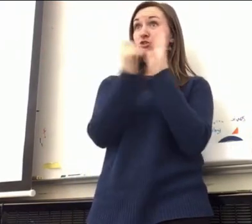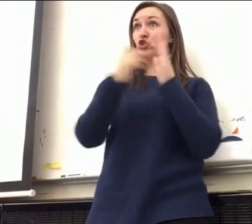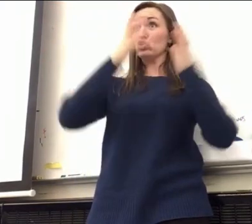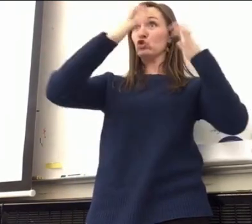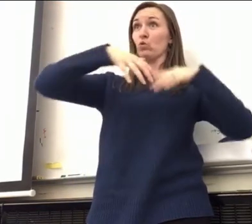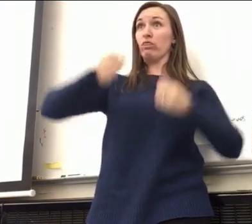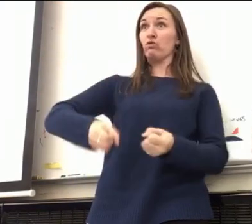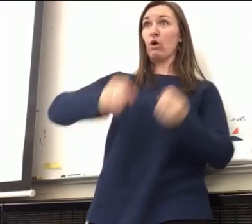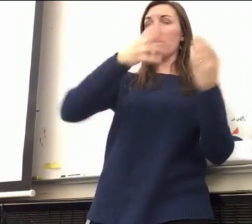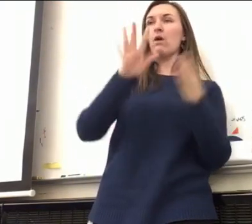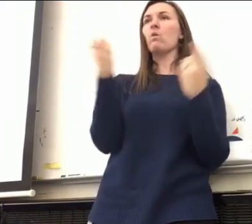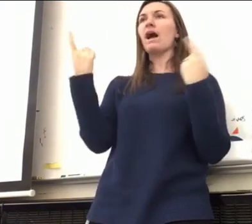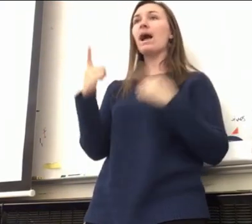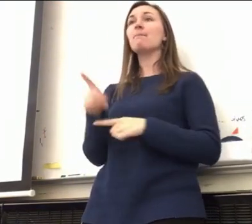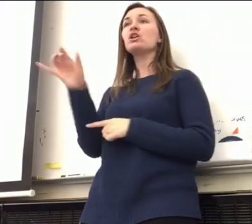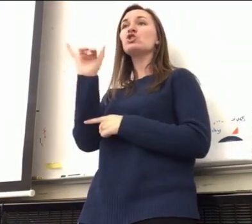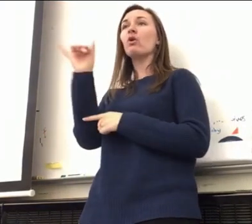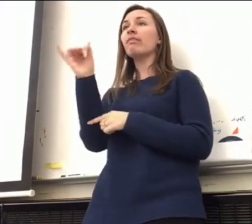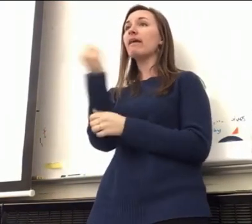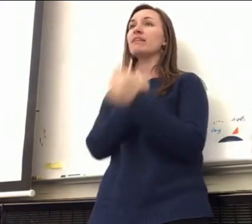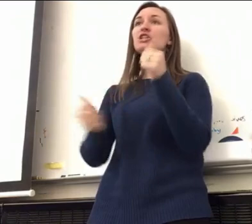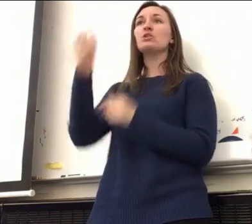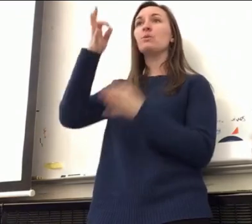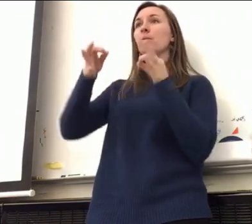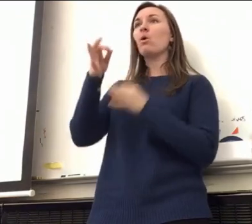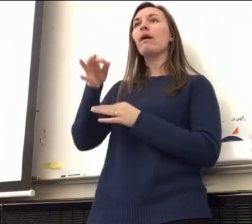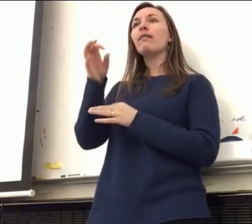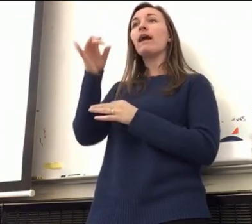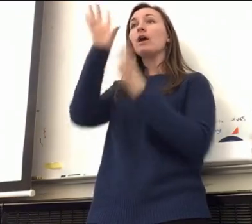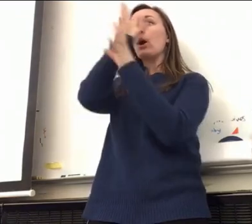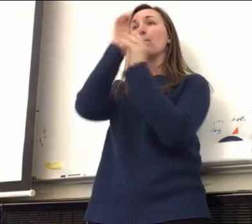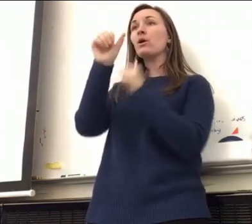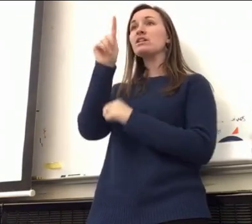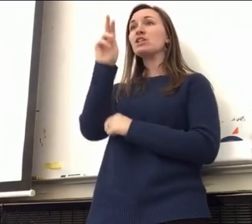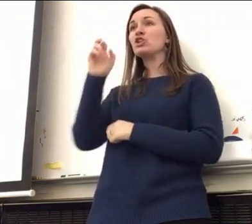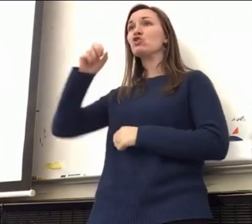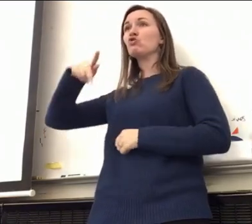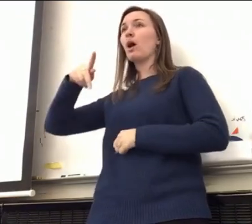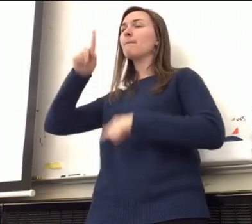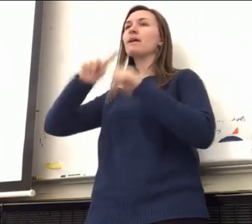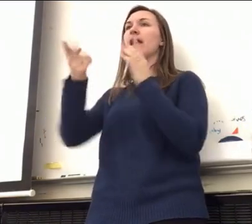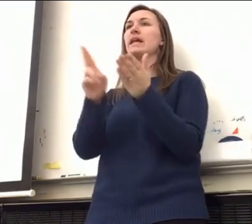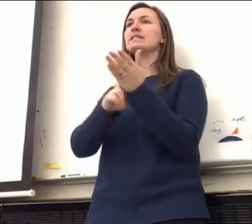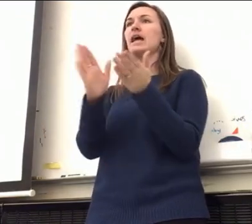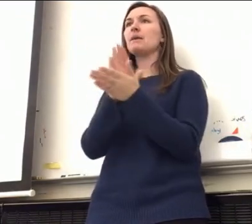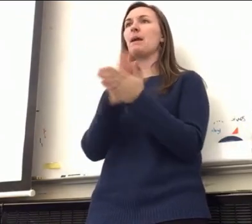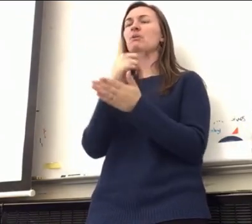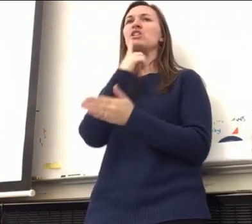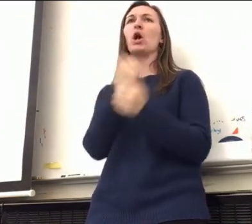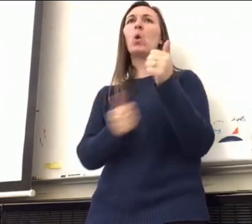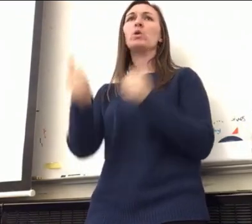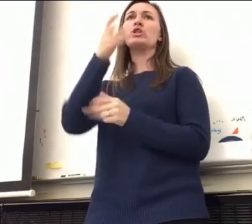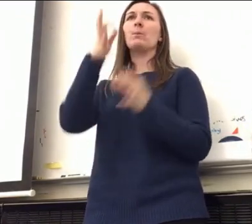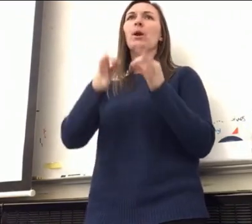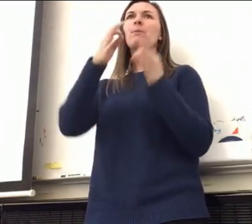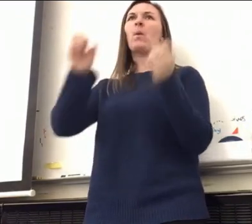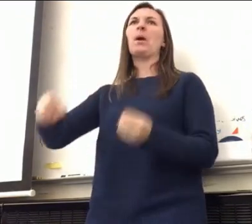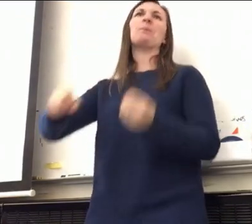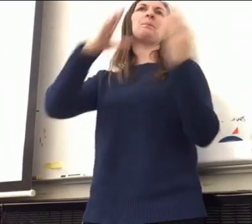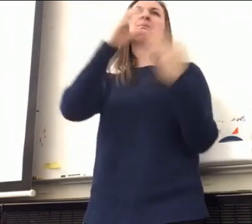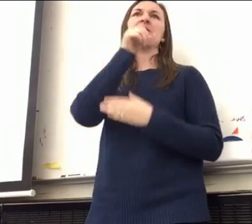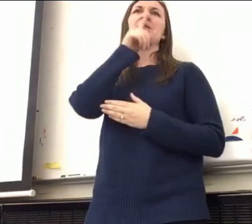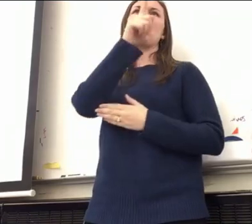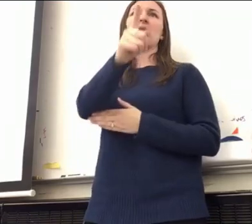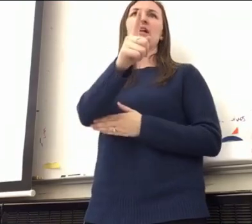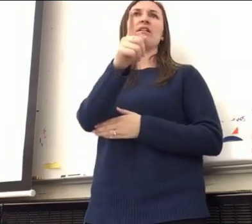U.S. Supreme Court. Donald Trump can't just make a paper that signs it away and says the U.S. Supreme Court doesn't exist anymore. You can't just eliminate something.